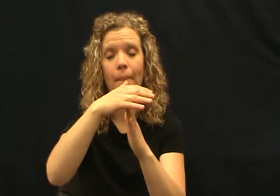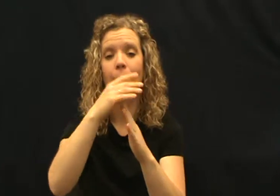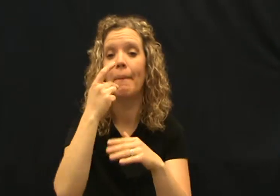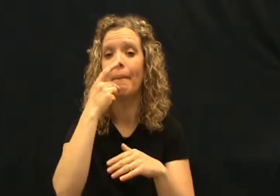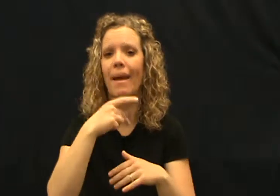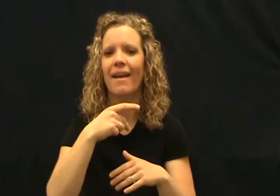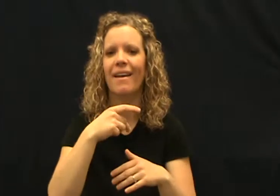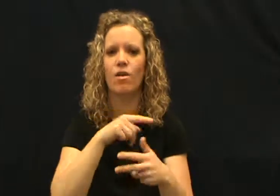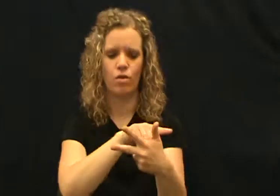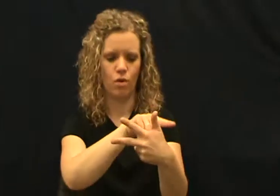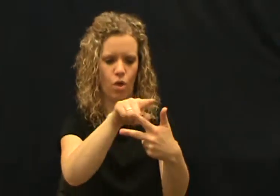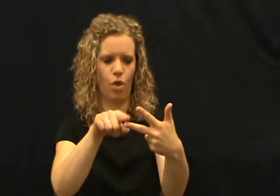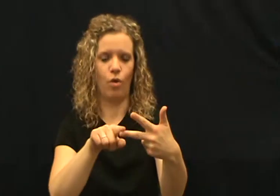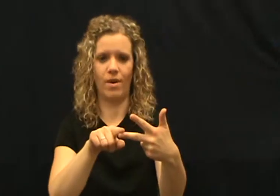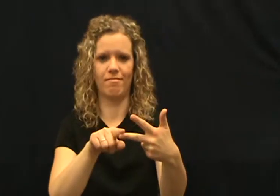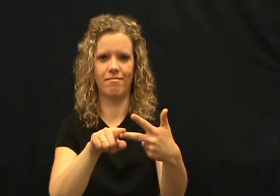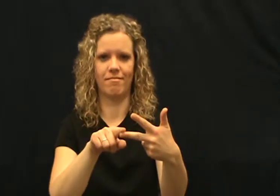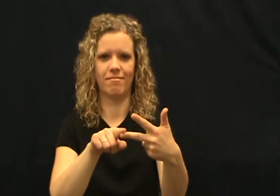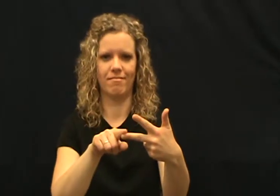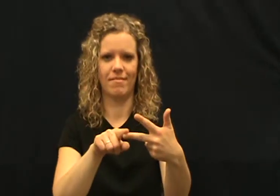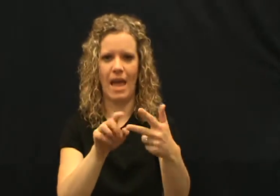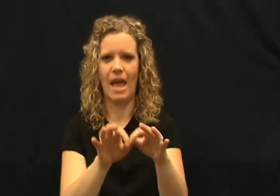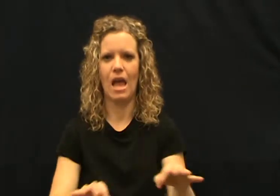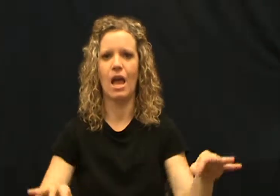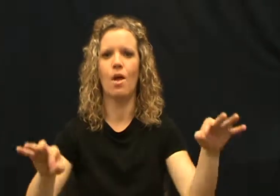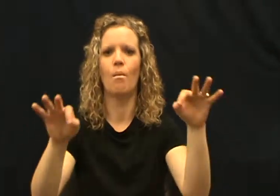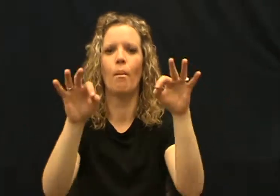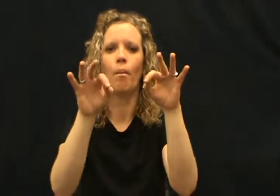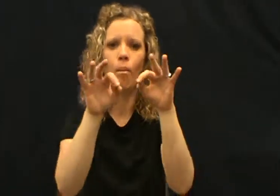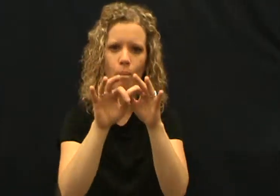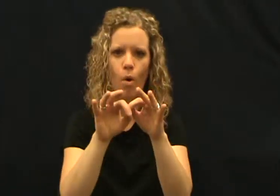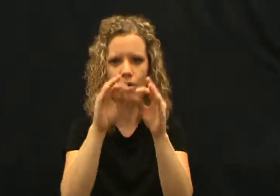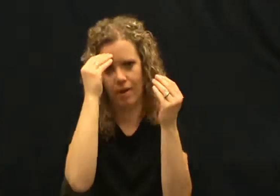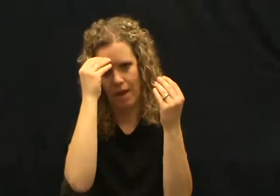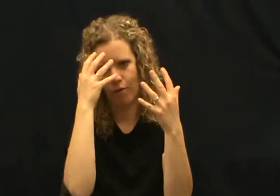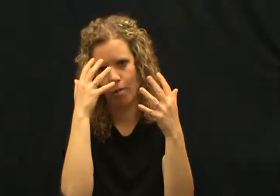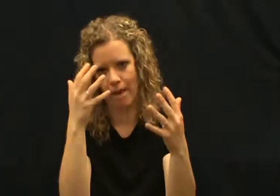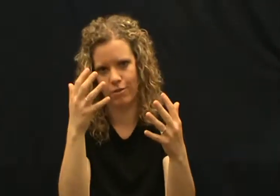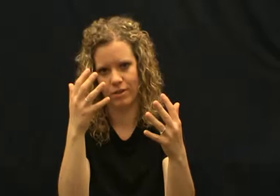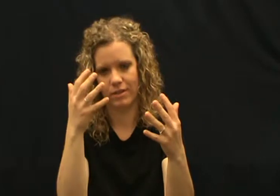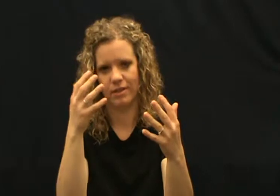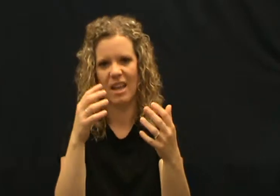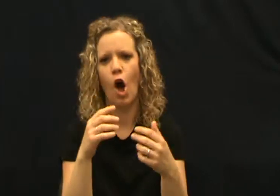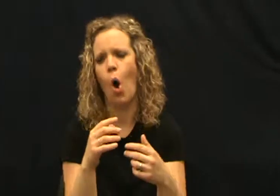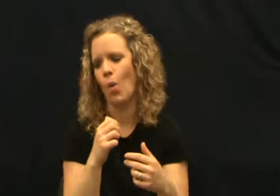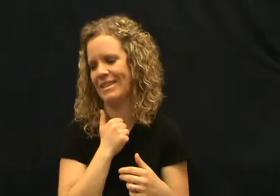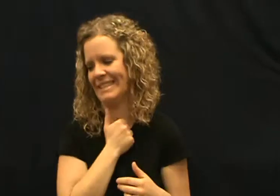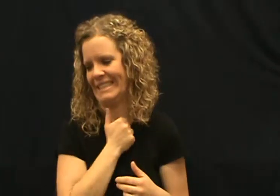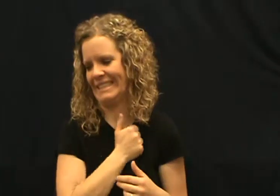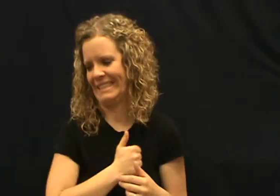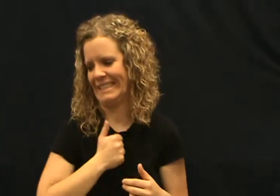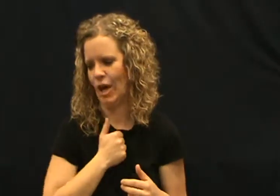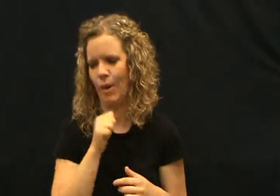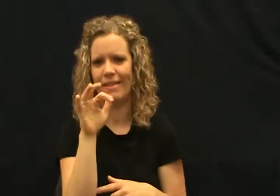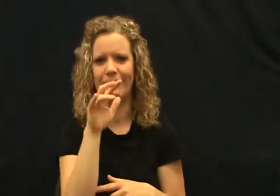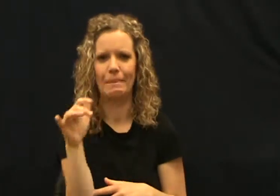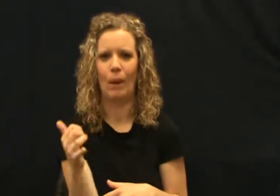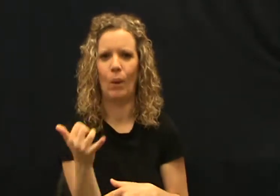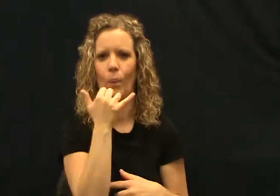three things that are really important, and unfortunately there's a typo here, but take a look anyway. It has the company